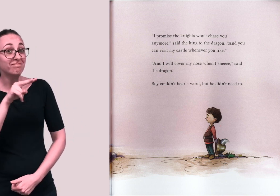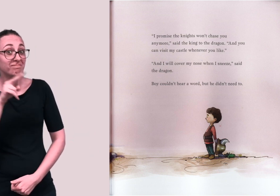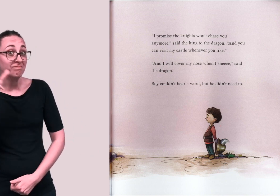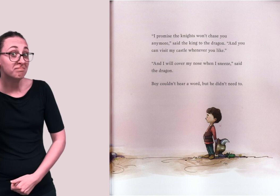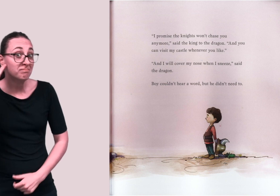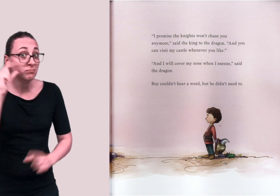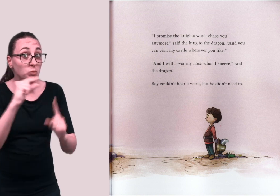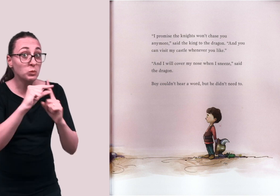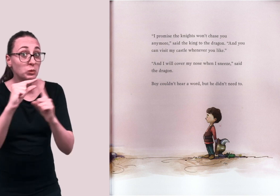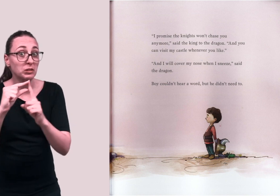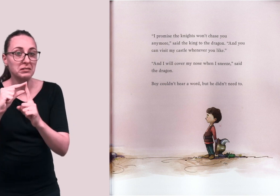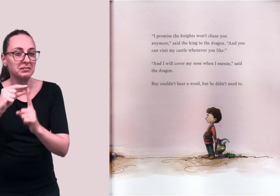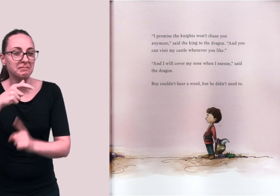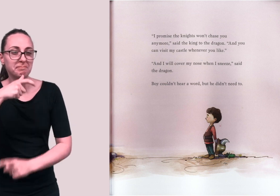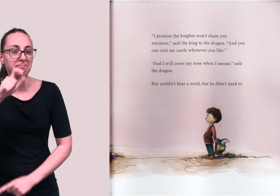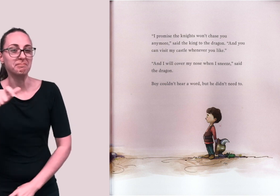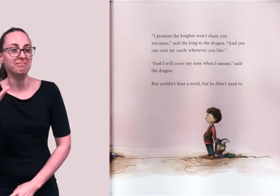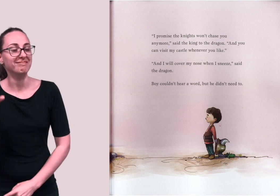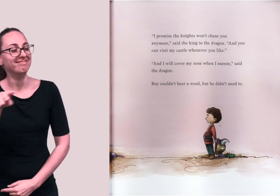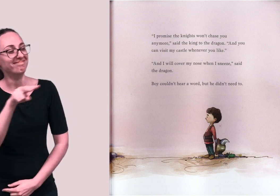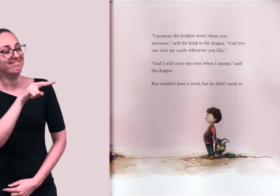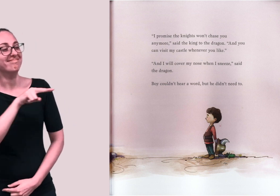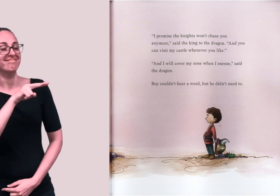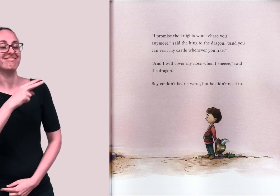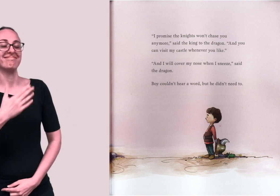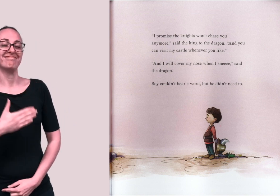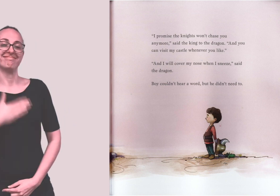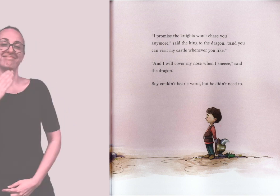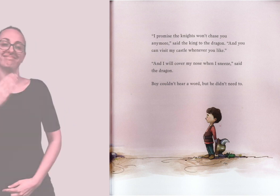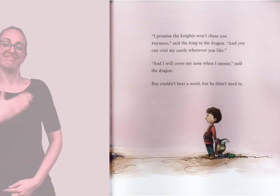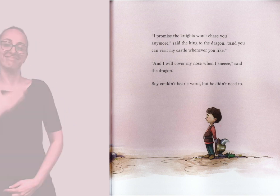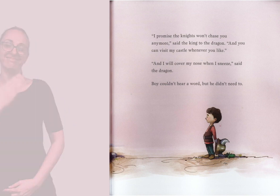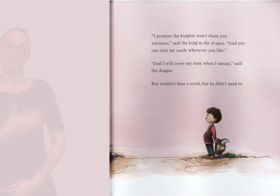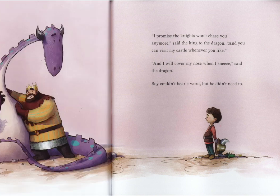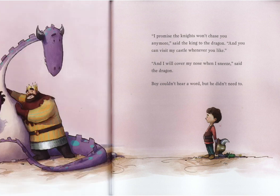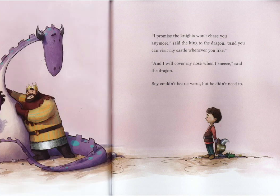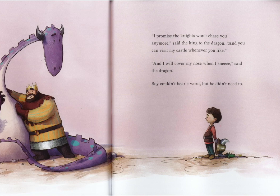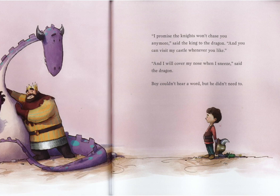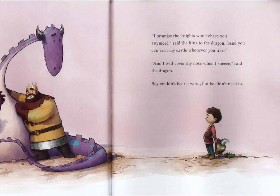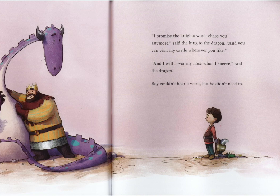Boy couldn't hear a word, but he didn't need to.